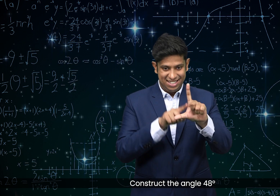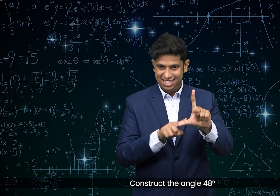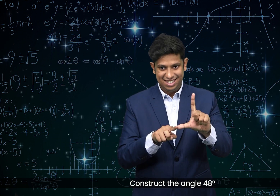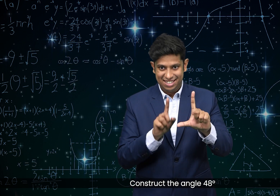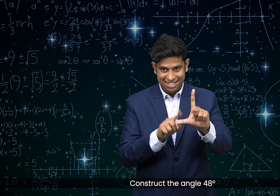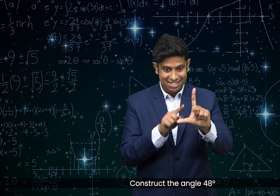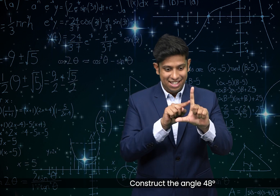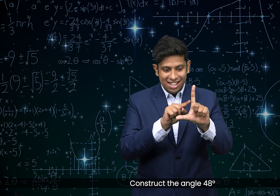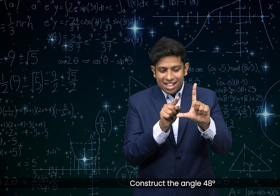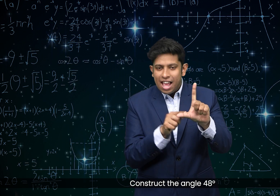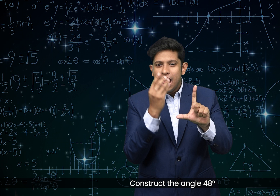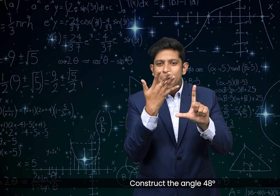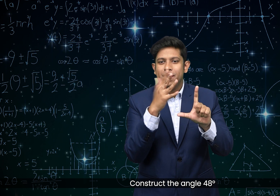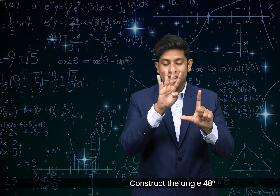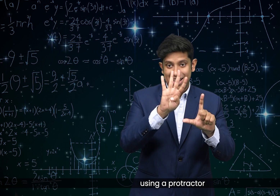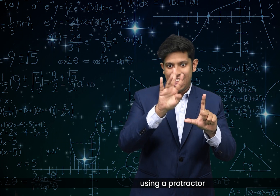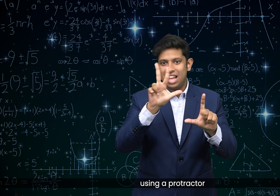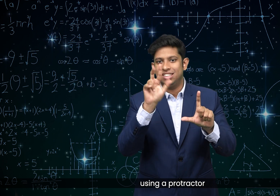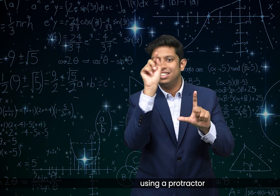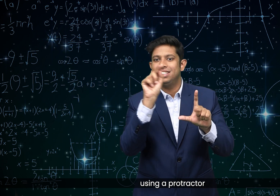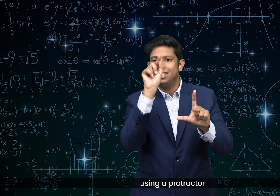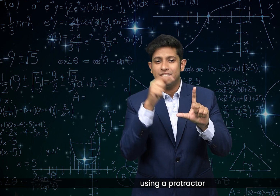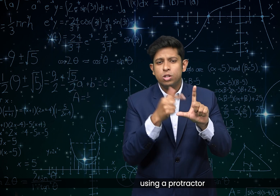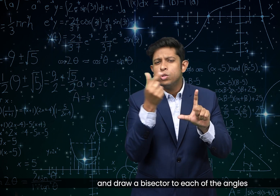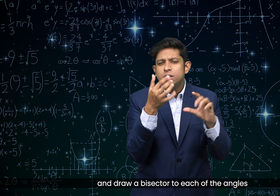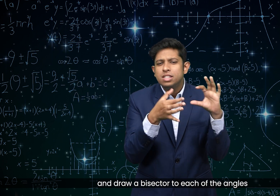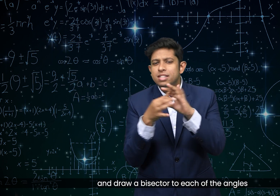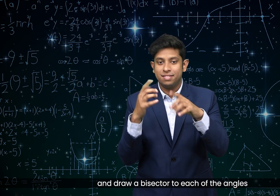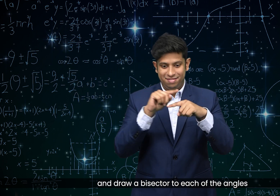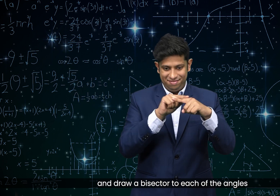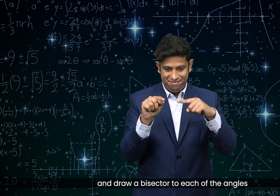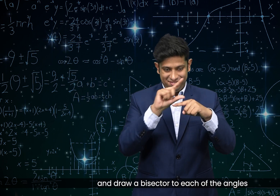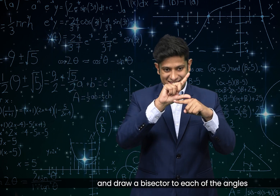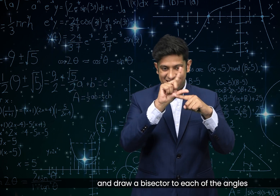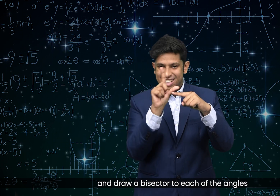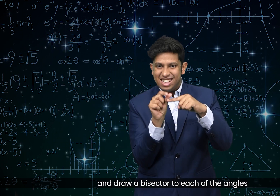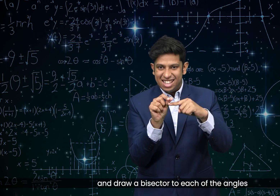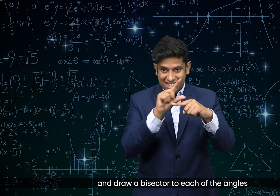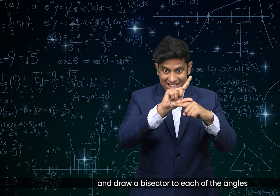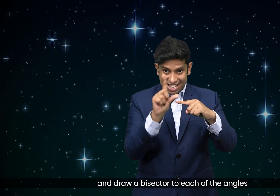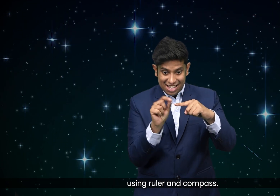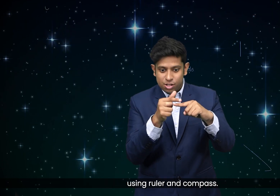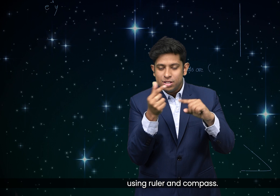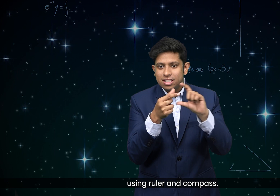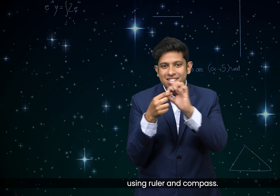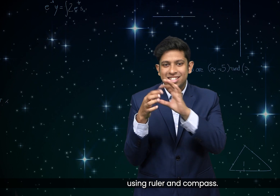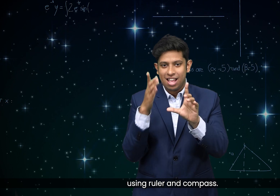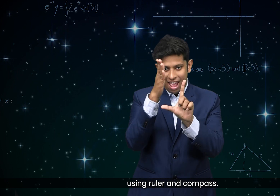Construct the angle 48 degrees using a protractor and draw a bisector to each of the angles using ruler and